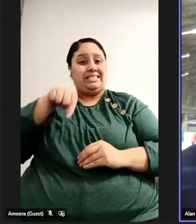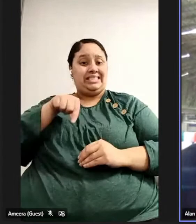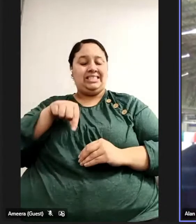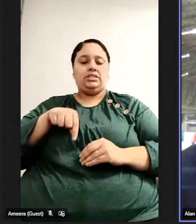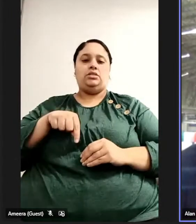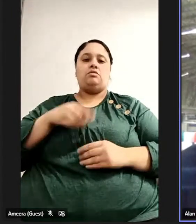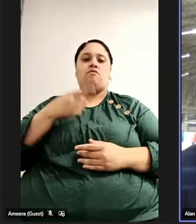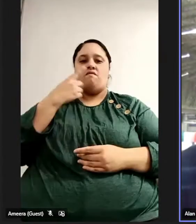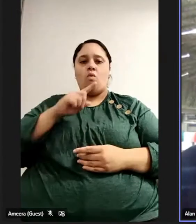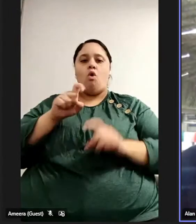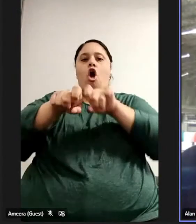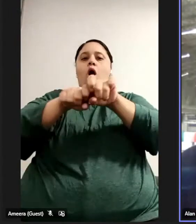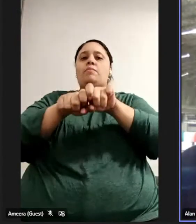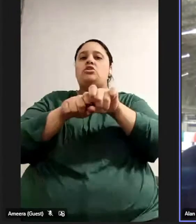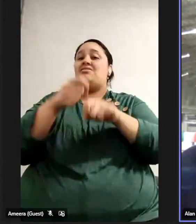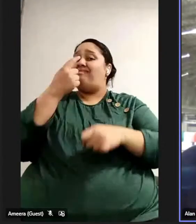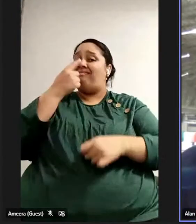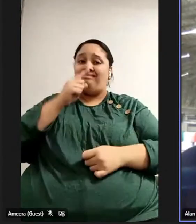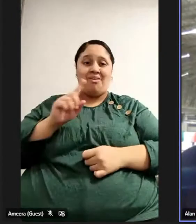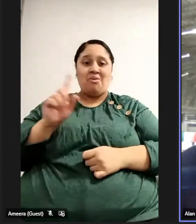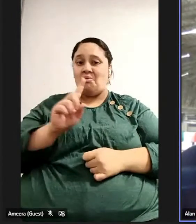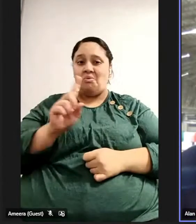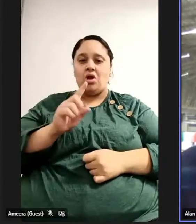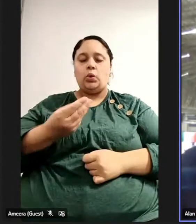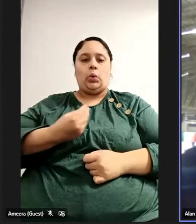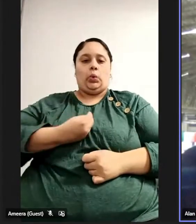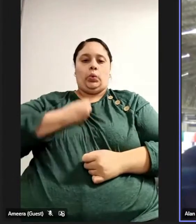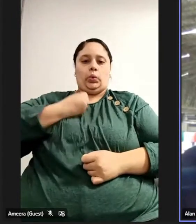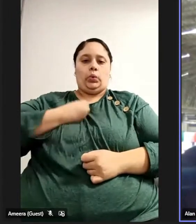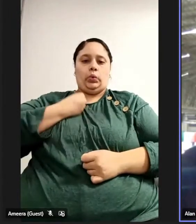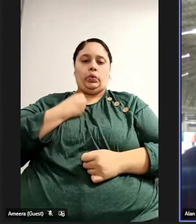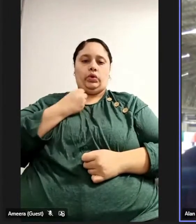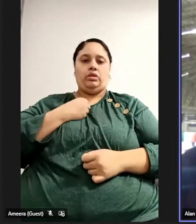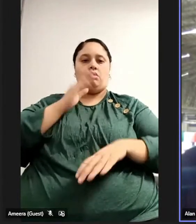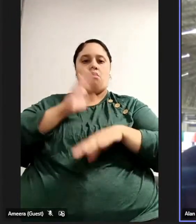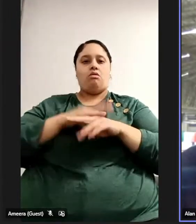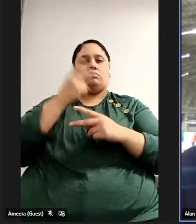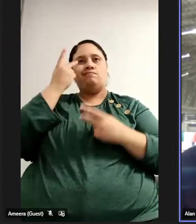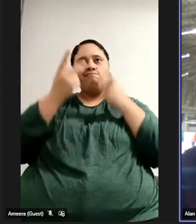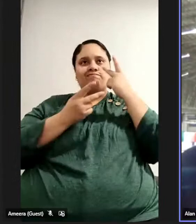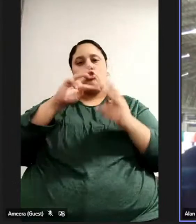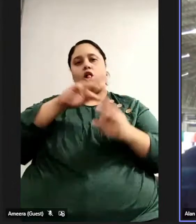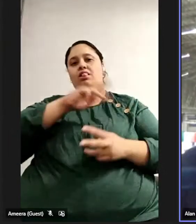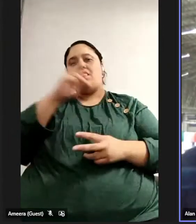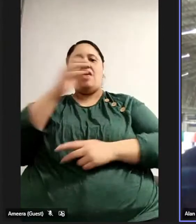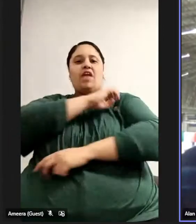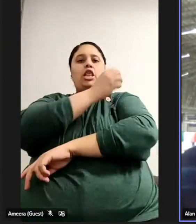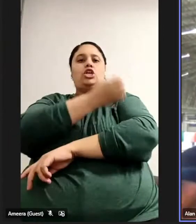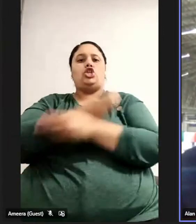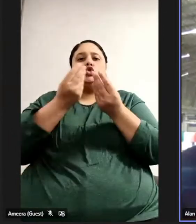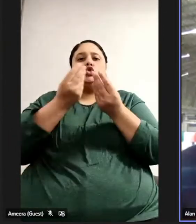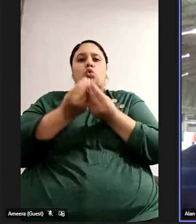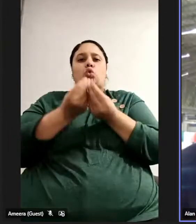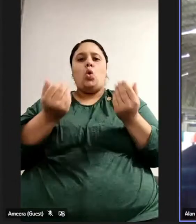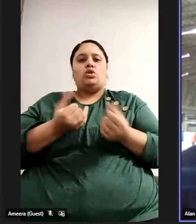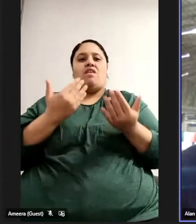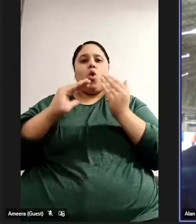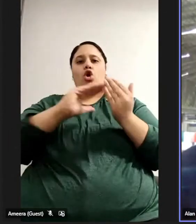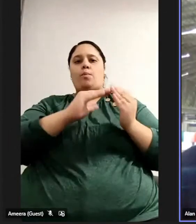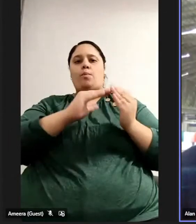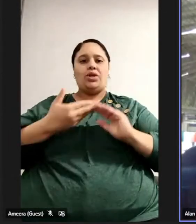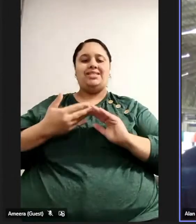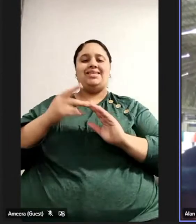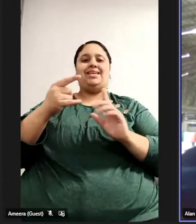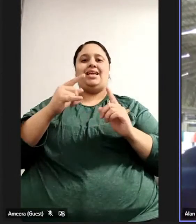competition for youth on looking for alternative energy solutions for communities, towns,